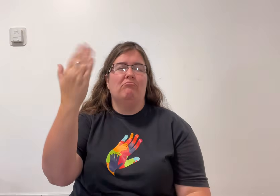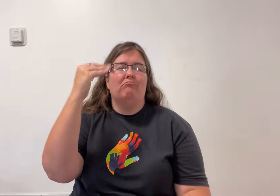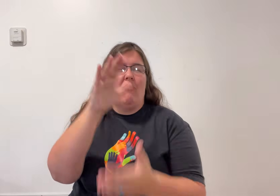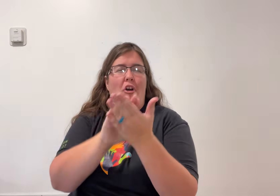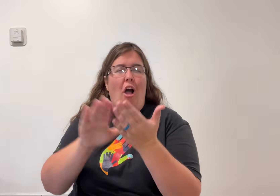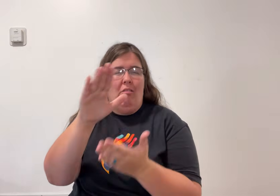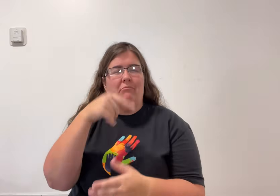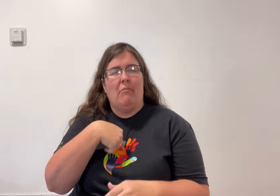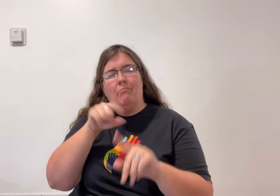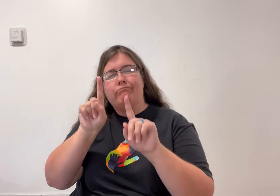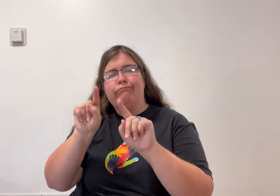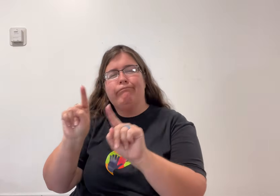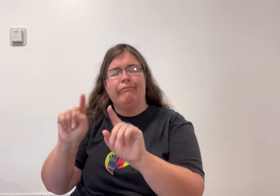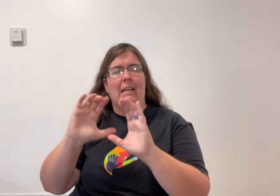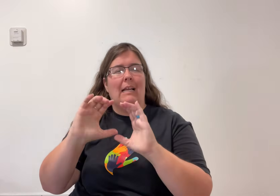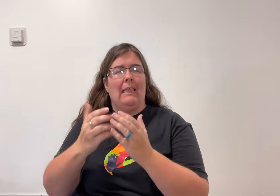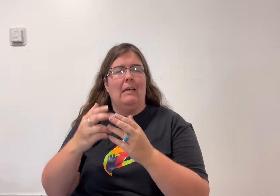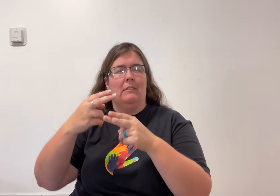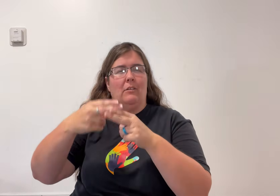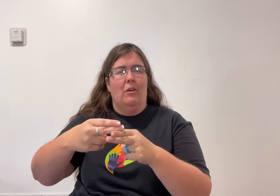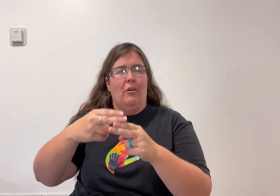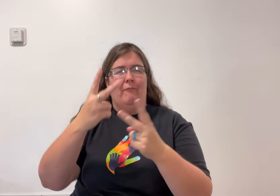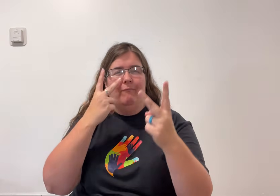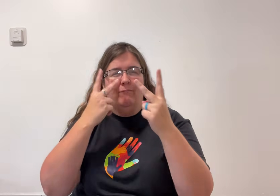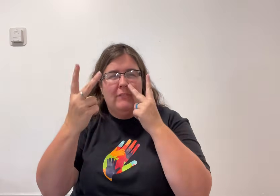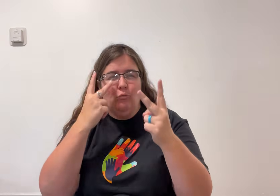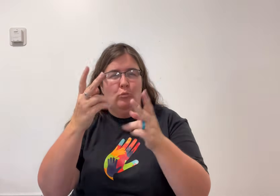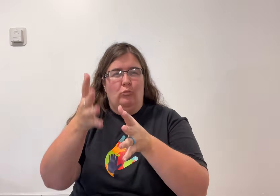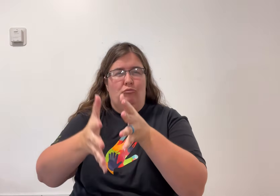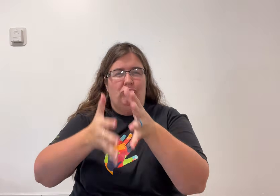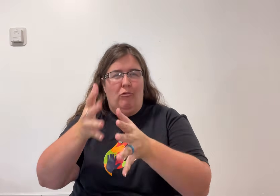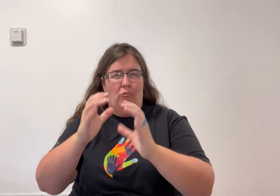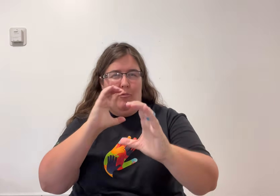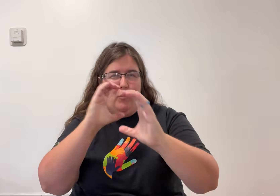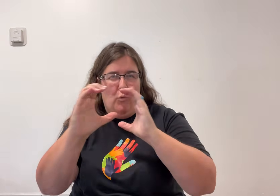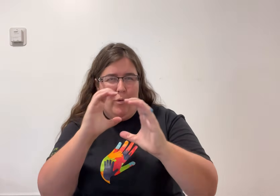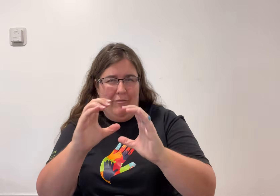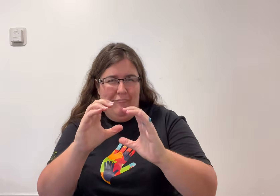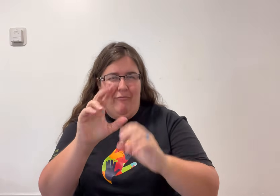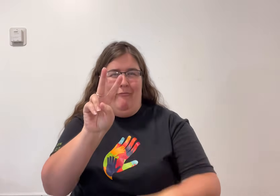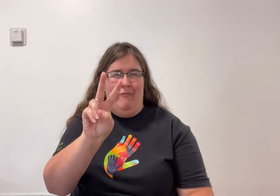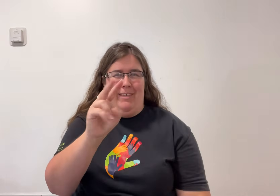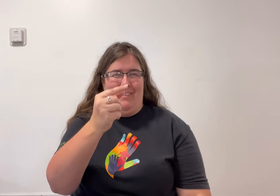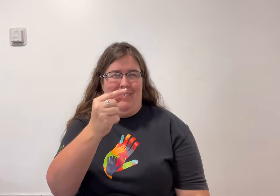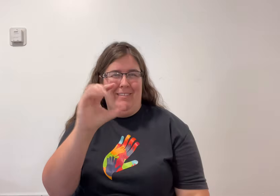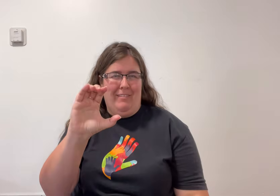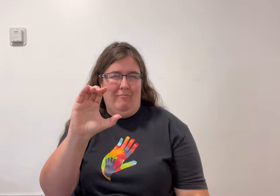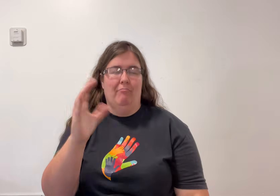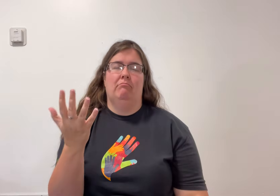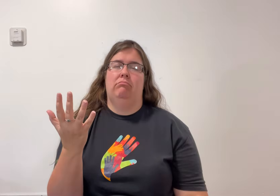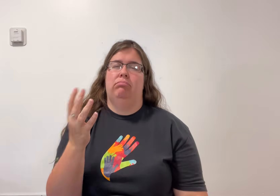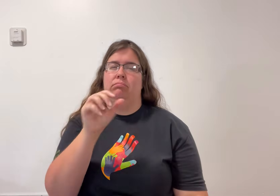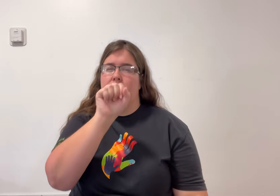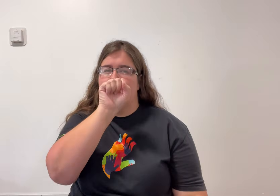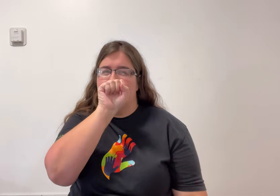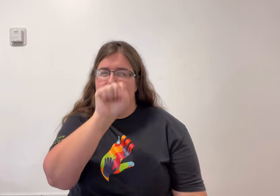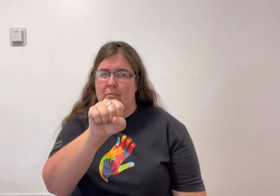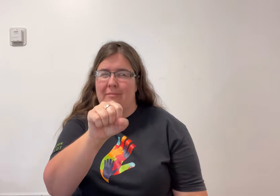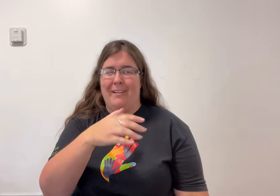Another example, back in college, I attended a class called Visual Gestural Communication, VGC, and I absolutely